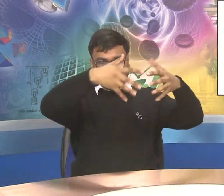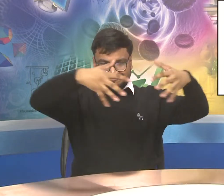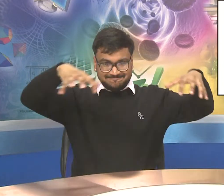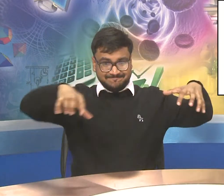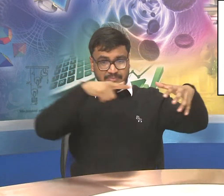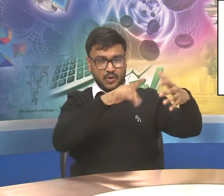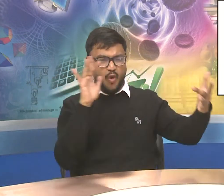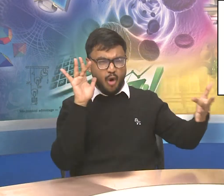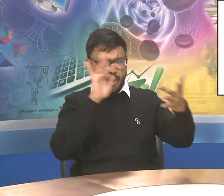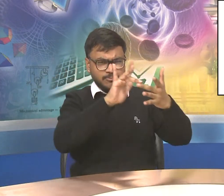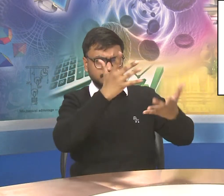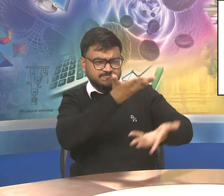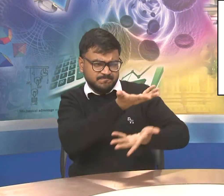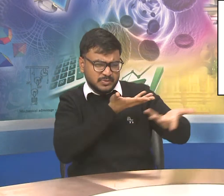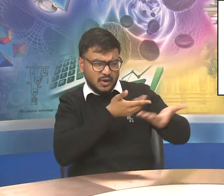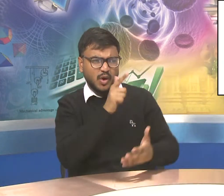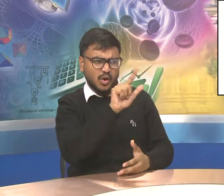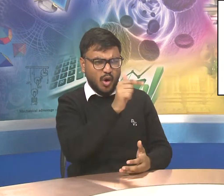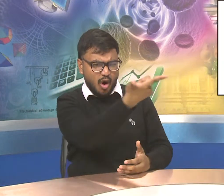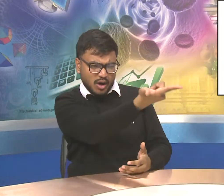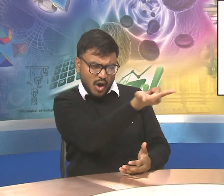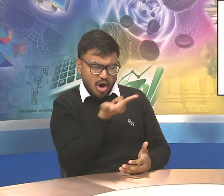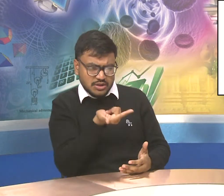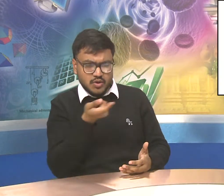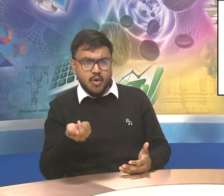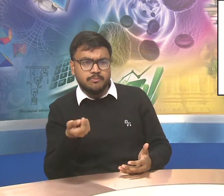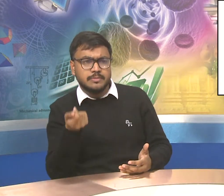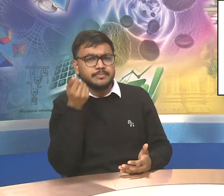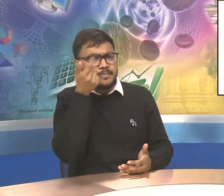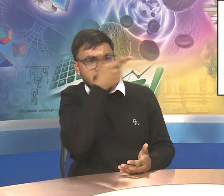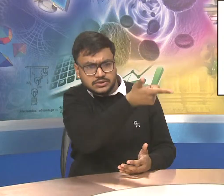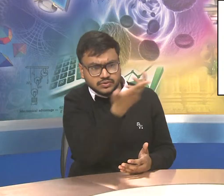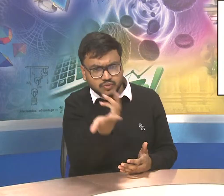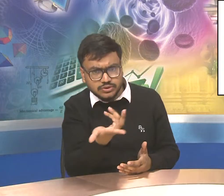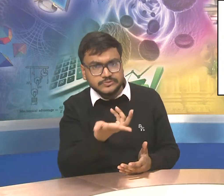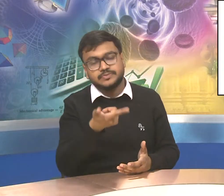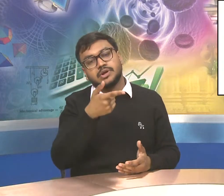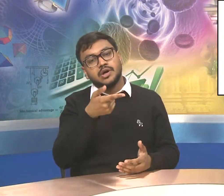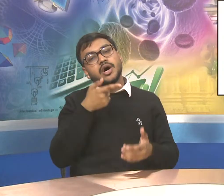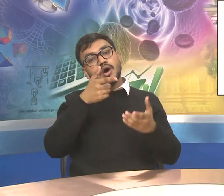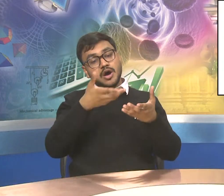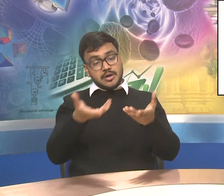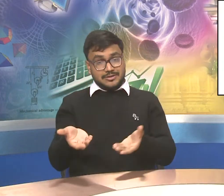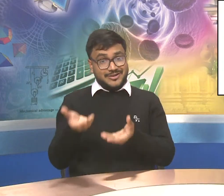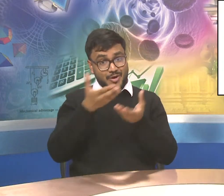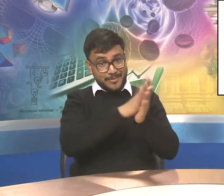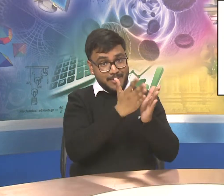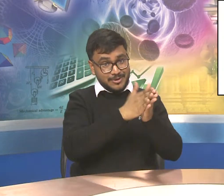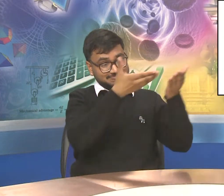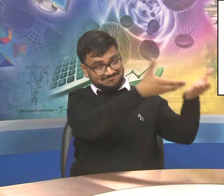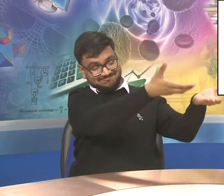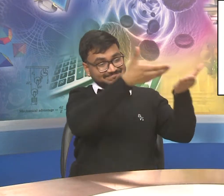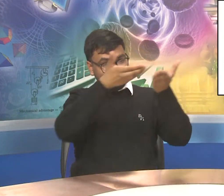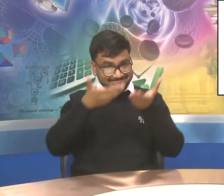Under this agreement, the required document is then borrowed from the other library